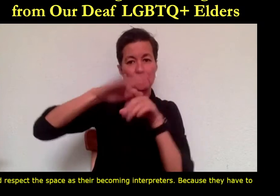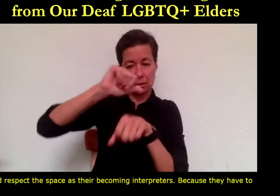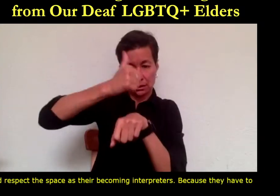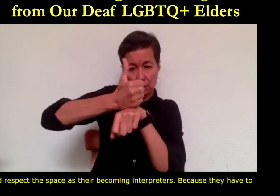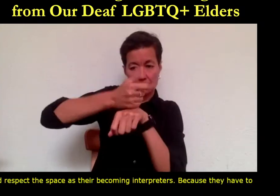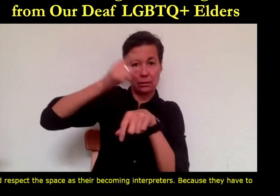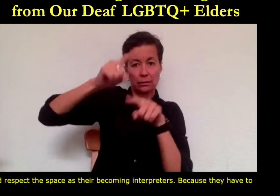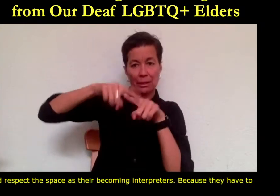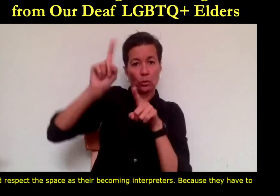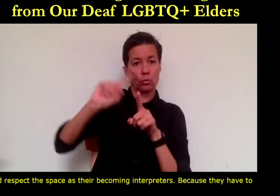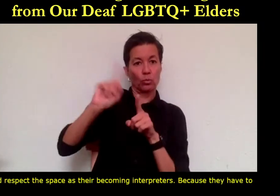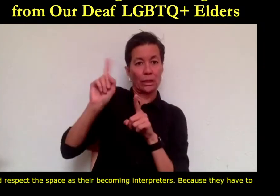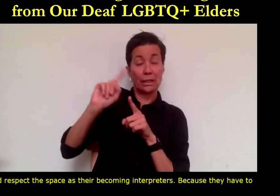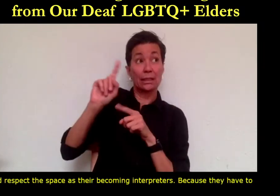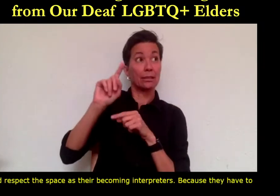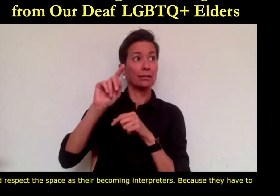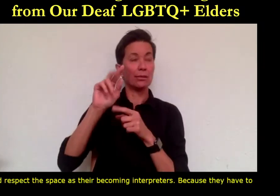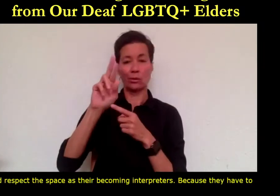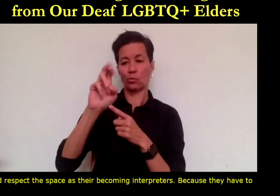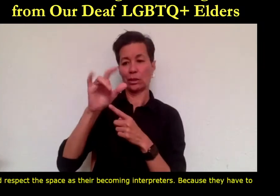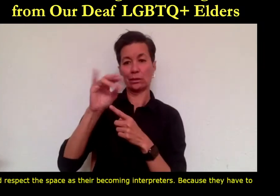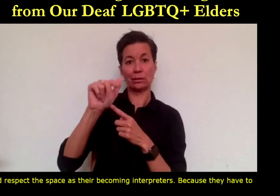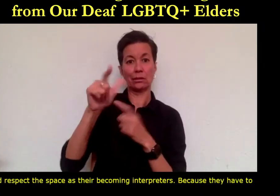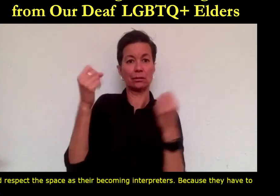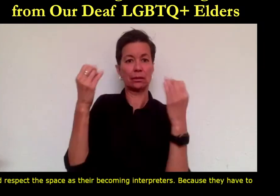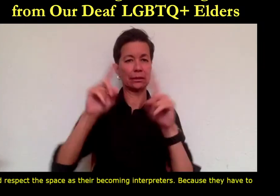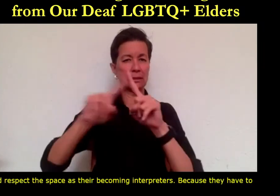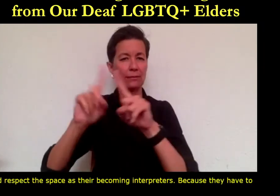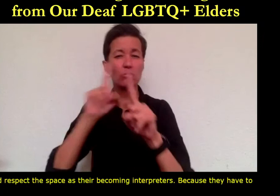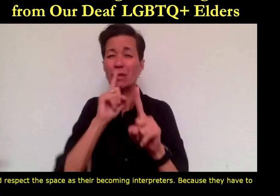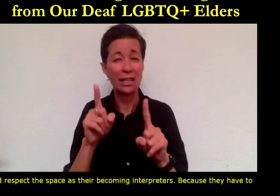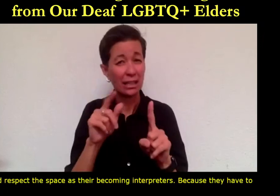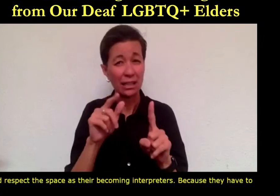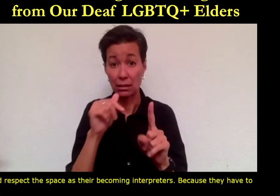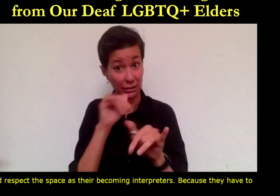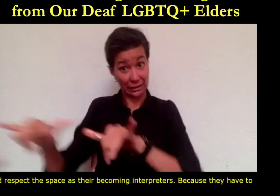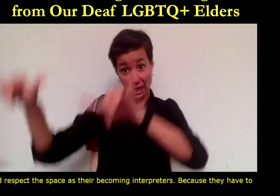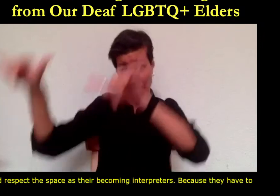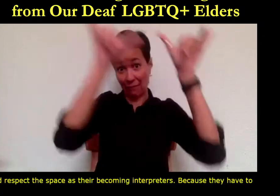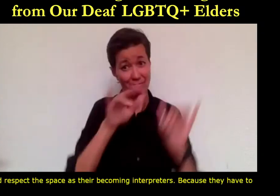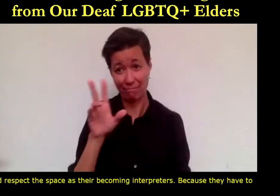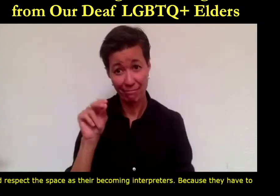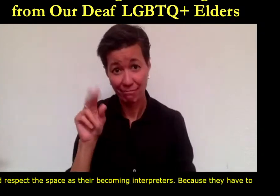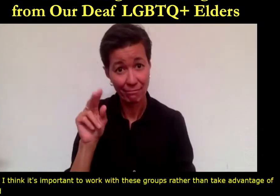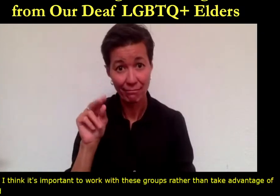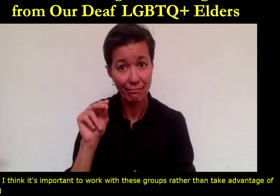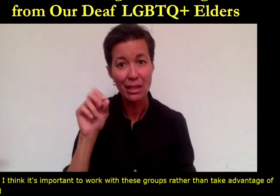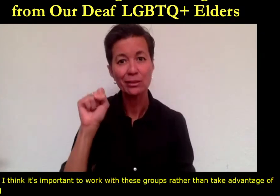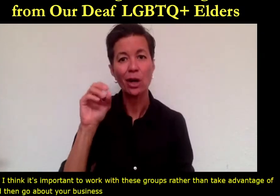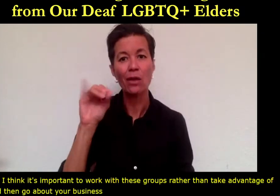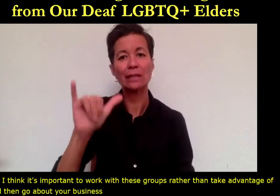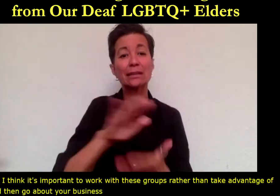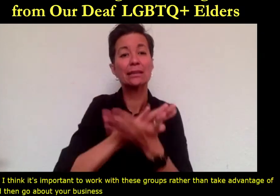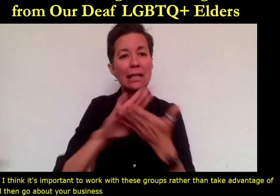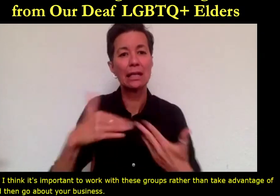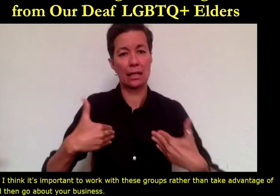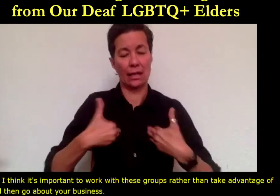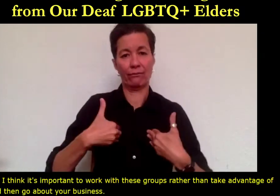um it's really important to kind of set up i don't know you know that we there's regional signs